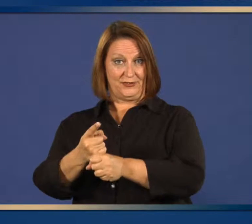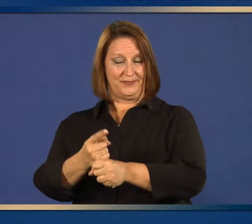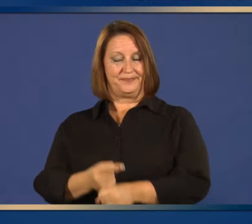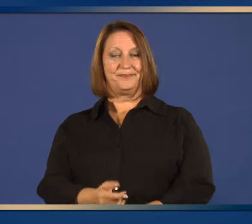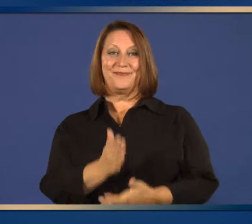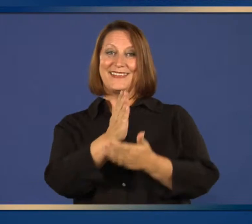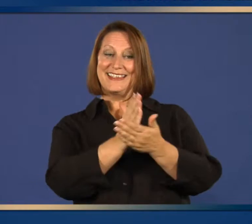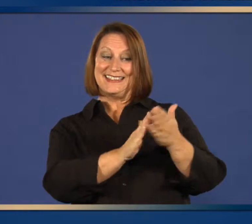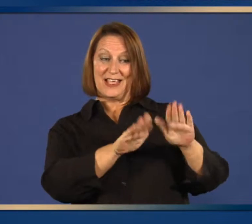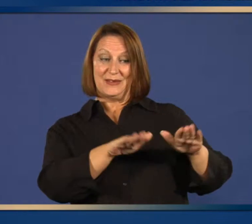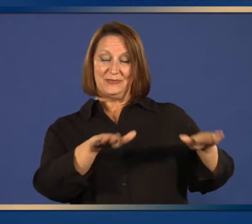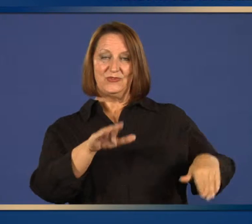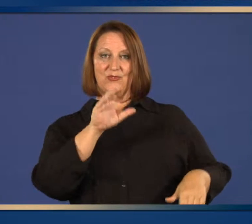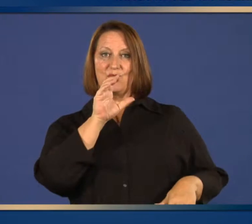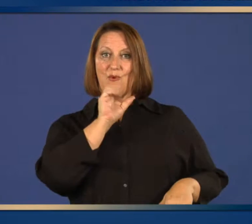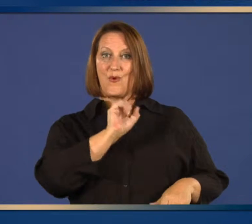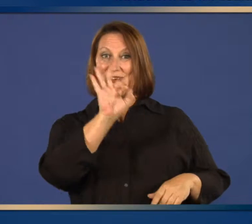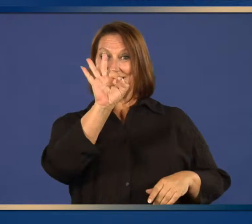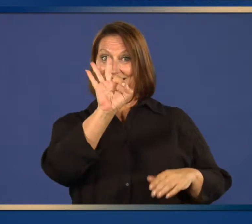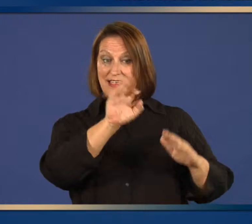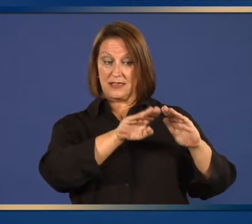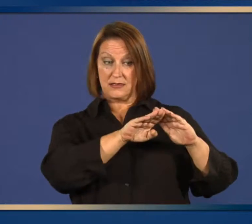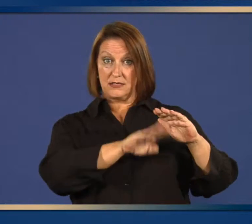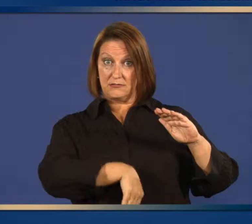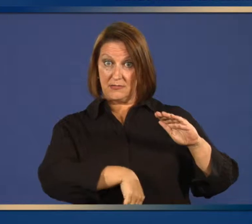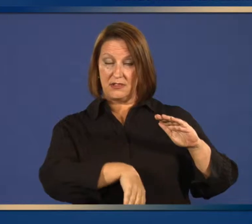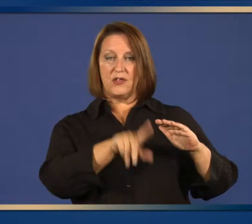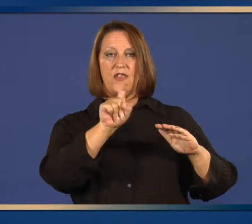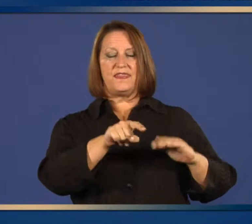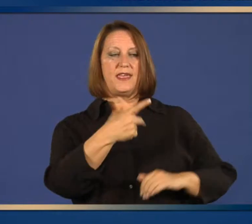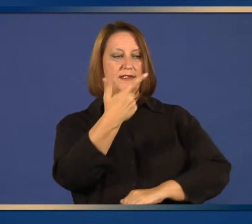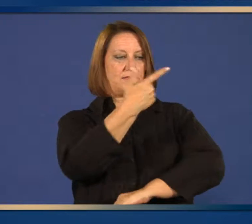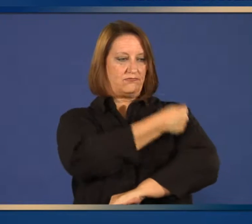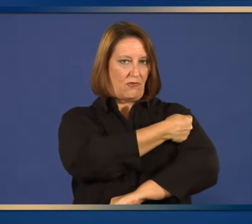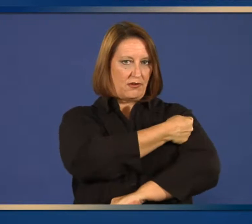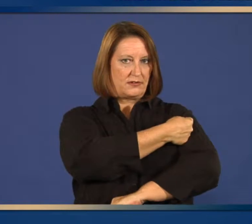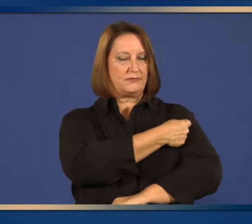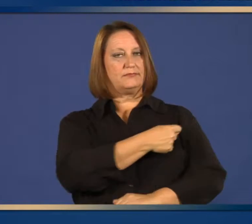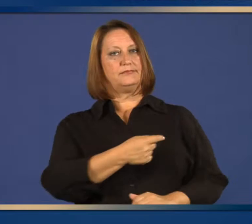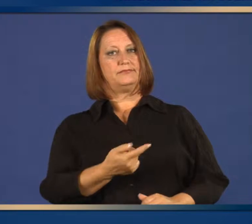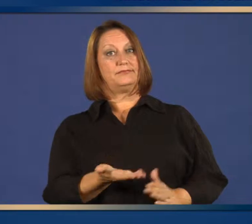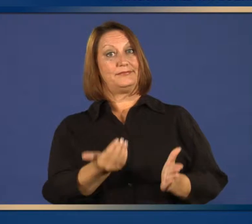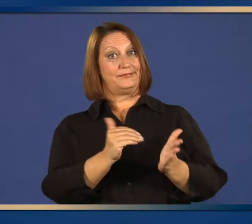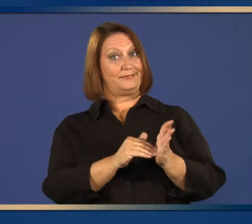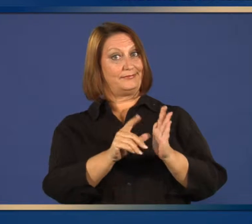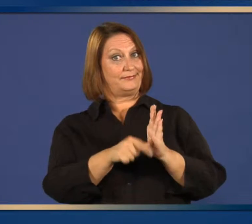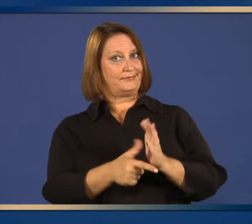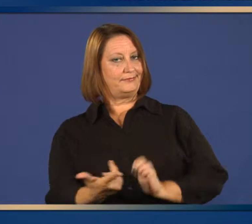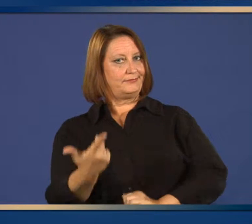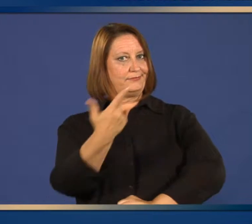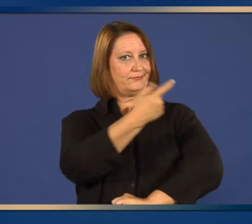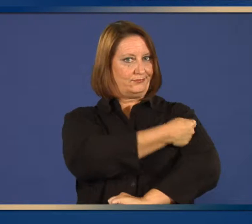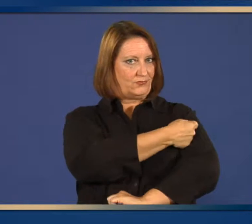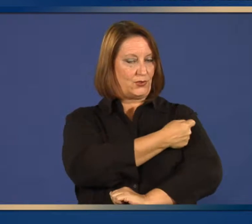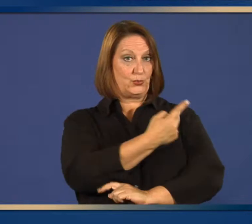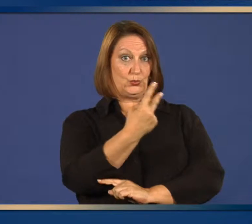But some children younger than 9 years of age need 2 doses to be protected.